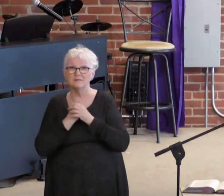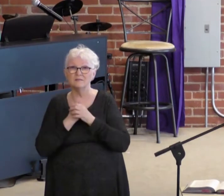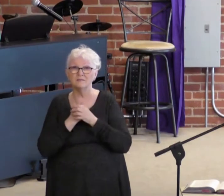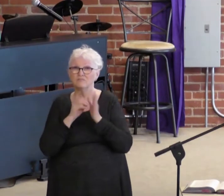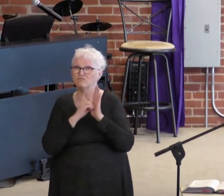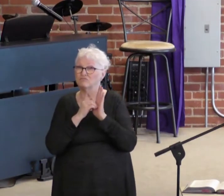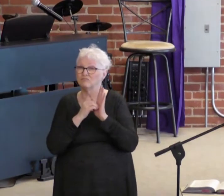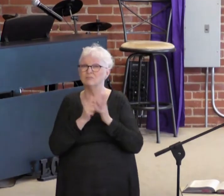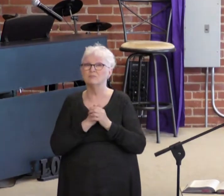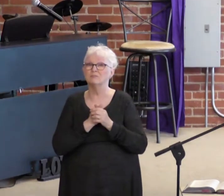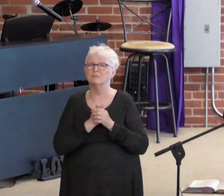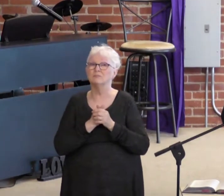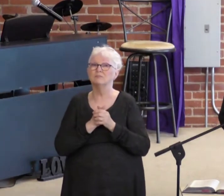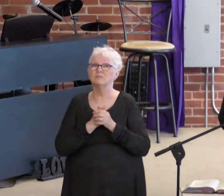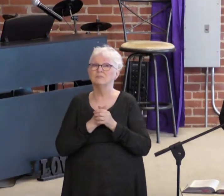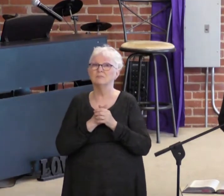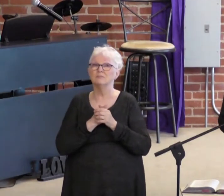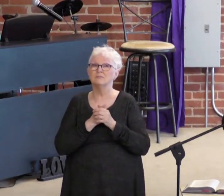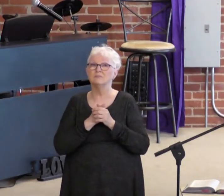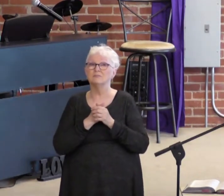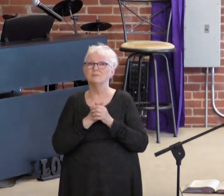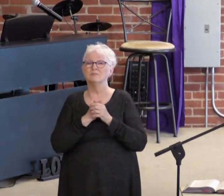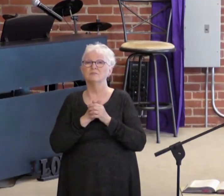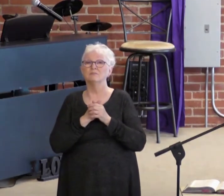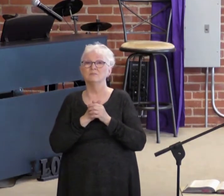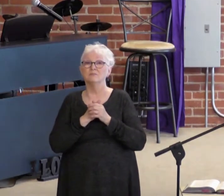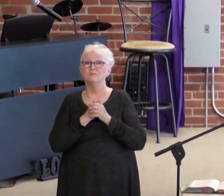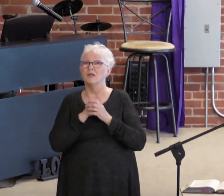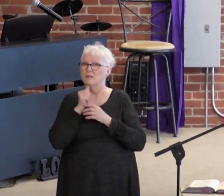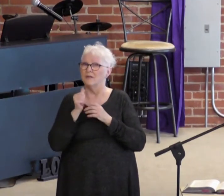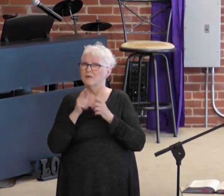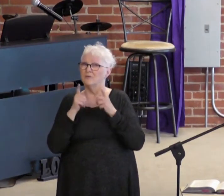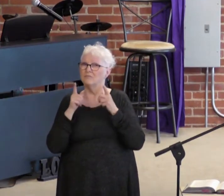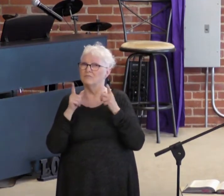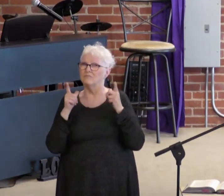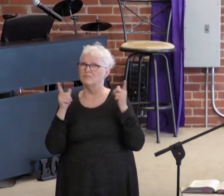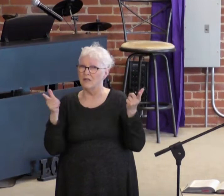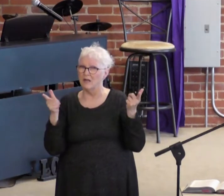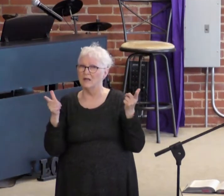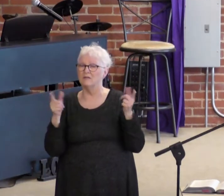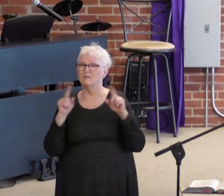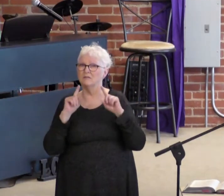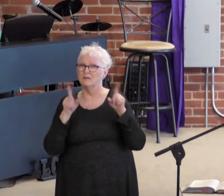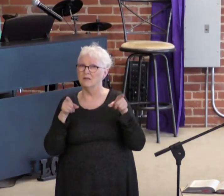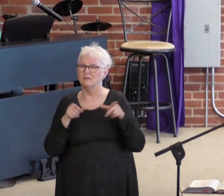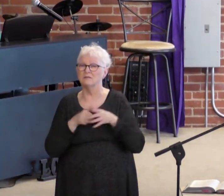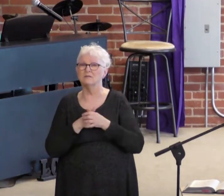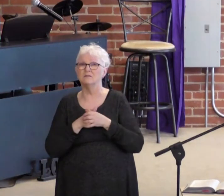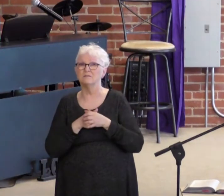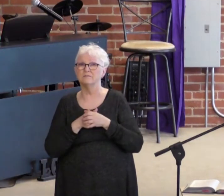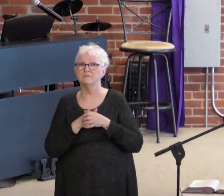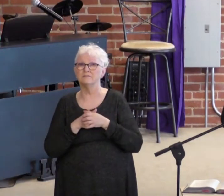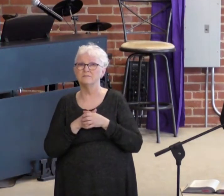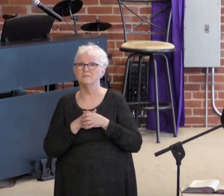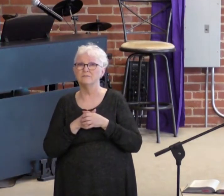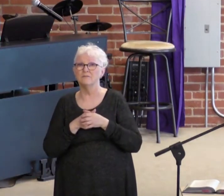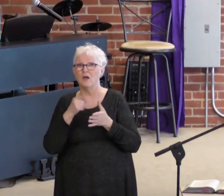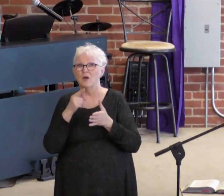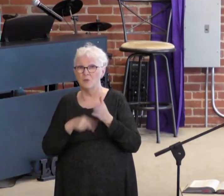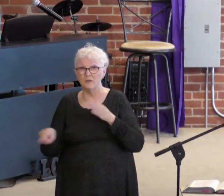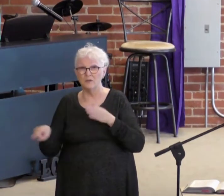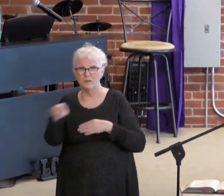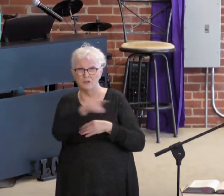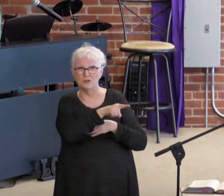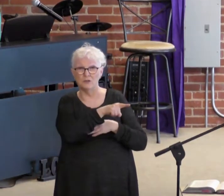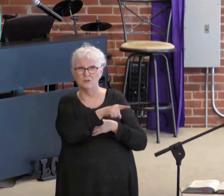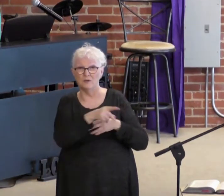What, and I don't want you to answer it out loud, but just think about it. What to you would be the worst temptation